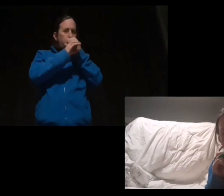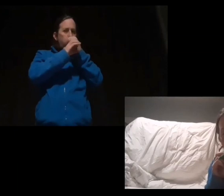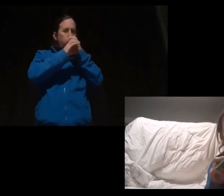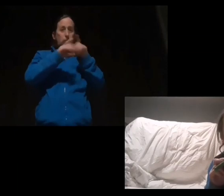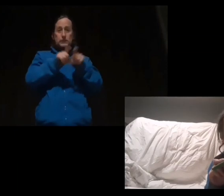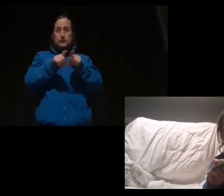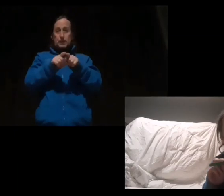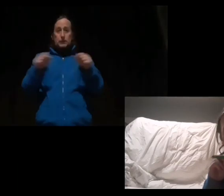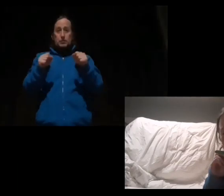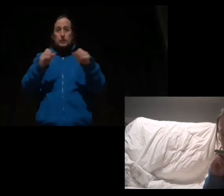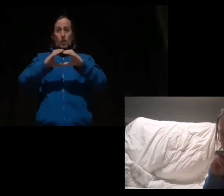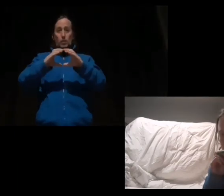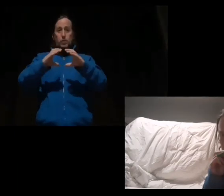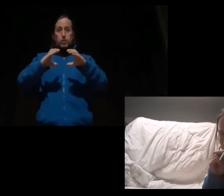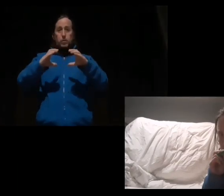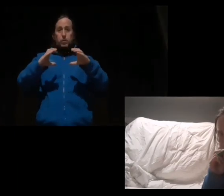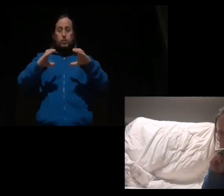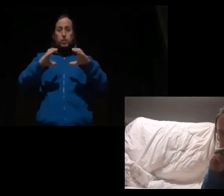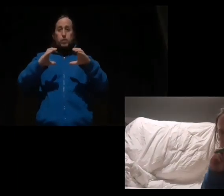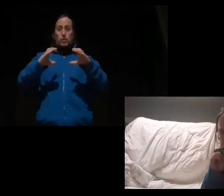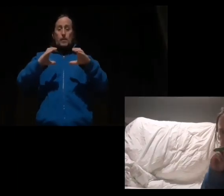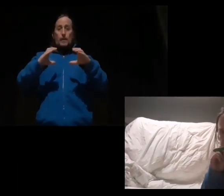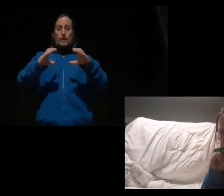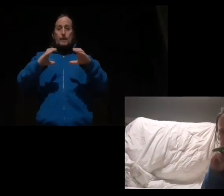balloon, as space dilates,